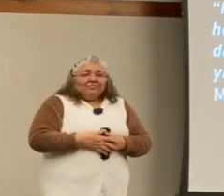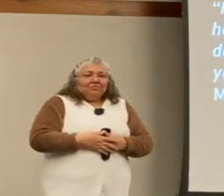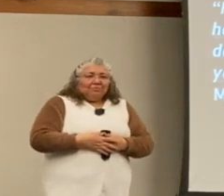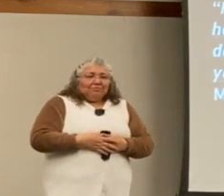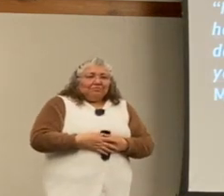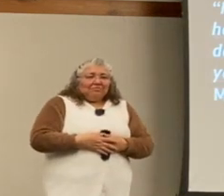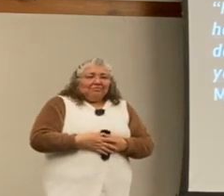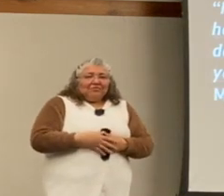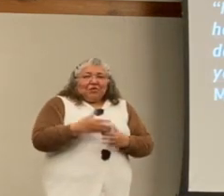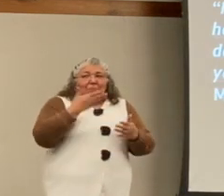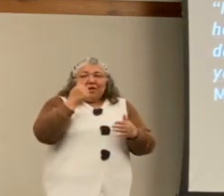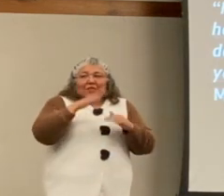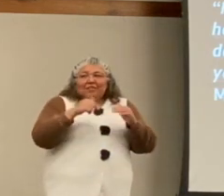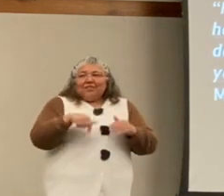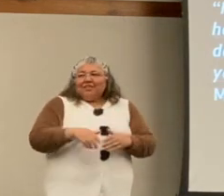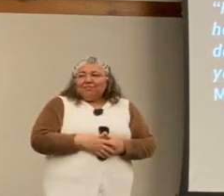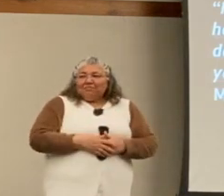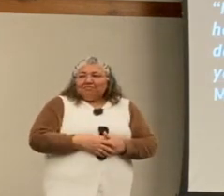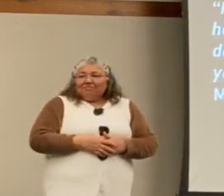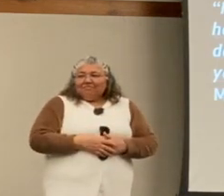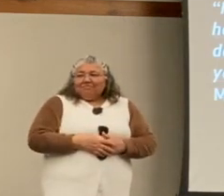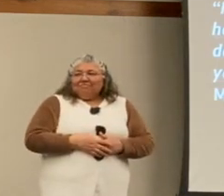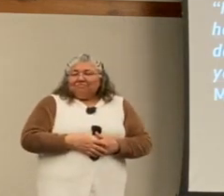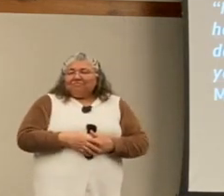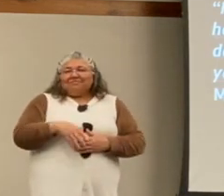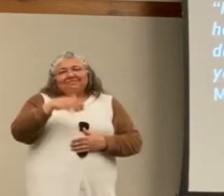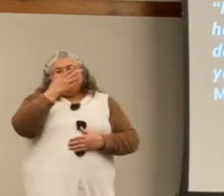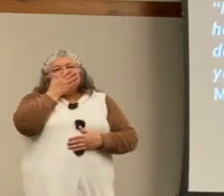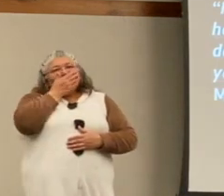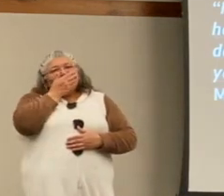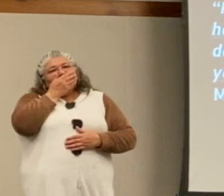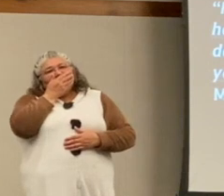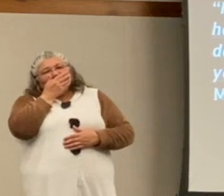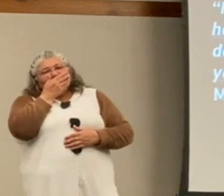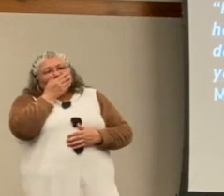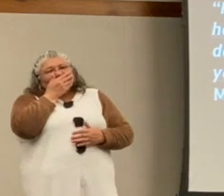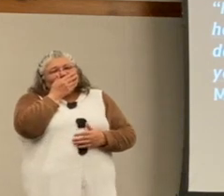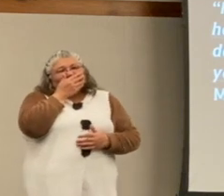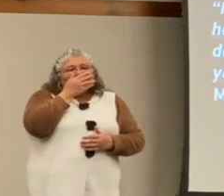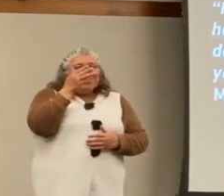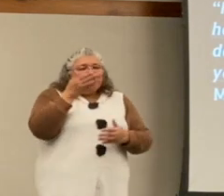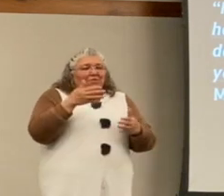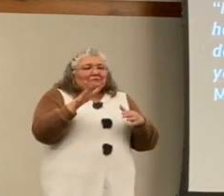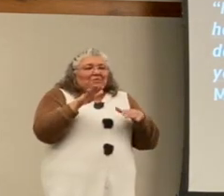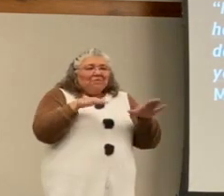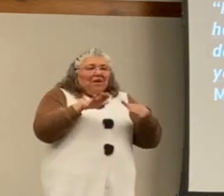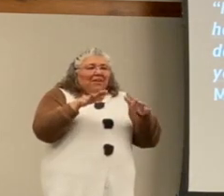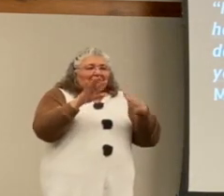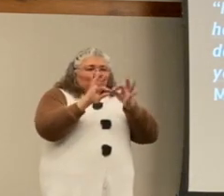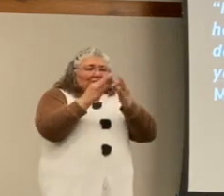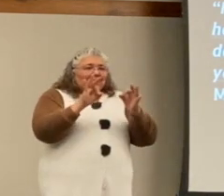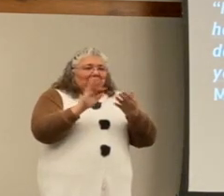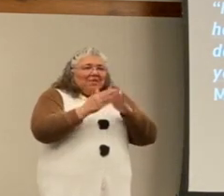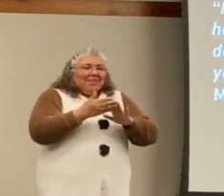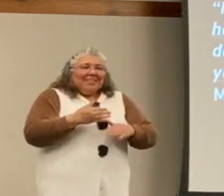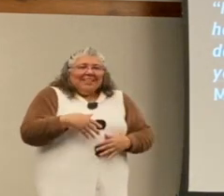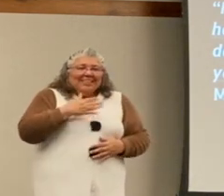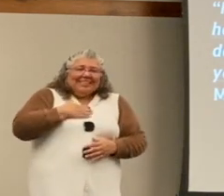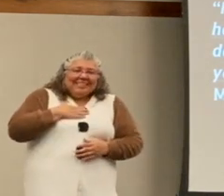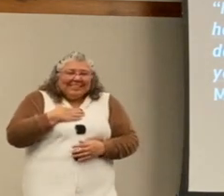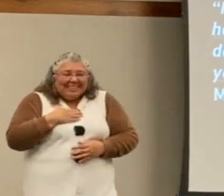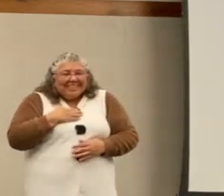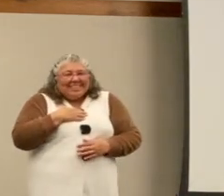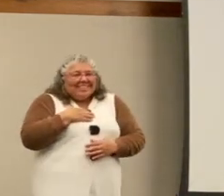Because you're better than this. Because it's time for you to walk in the freedom of peace. Mark